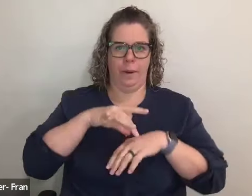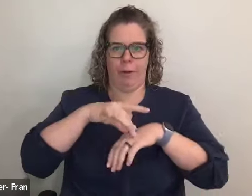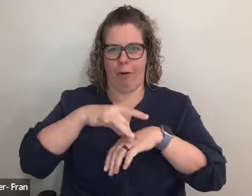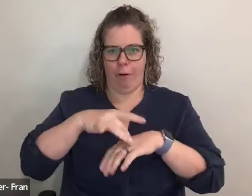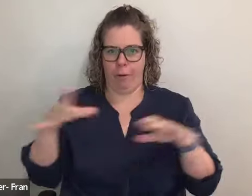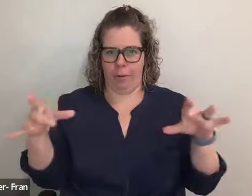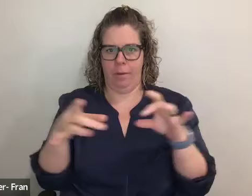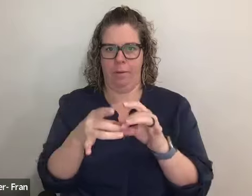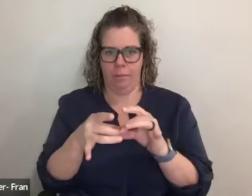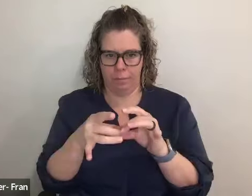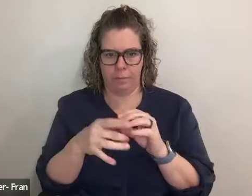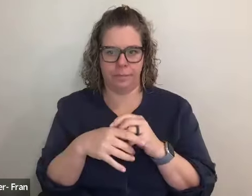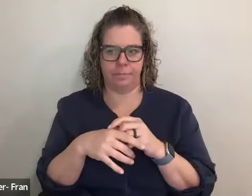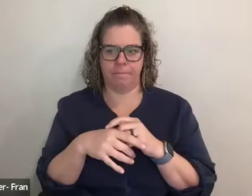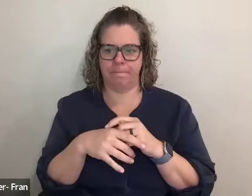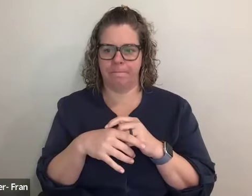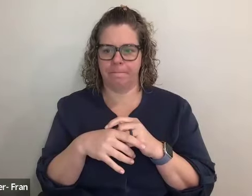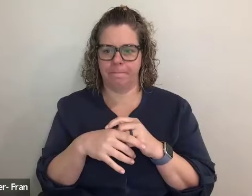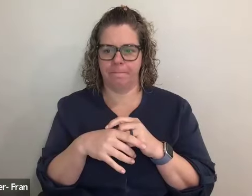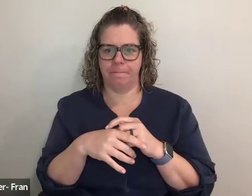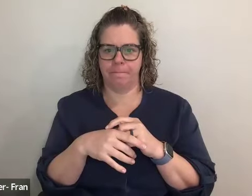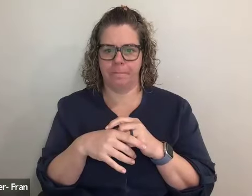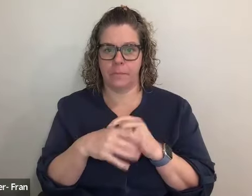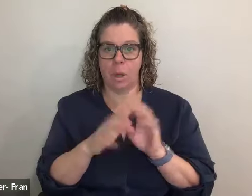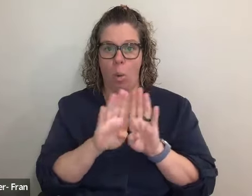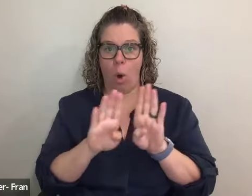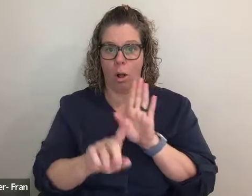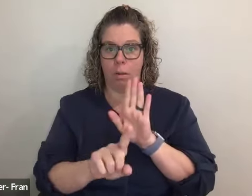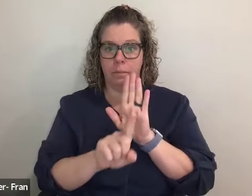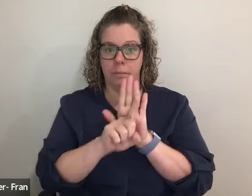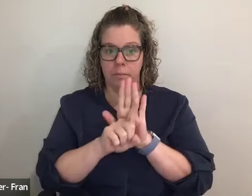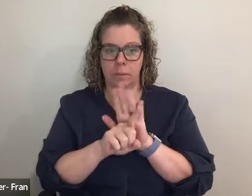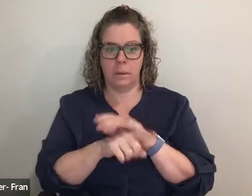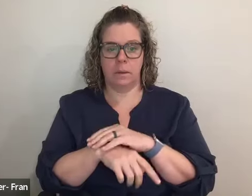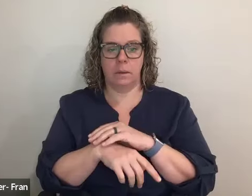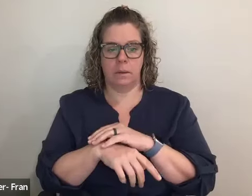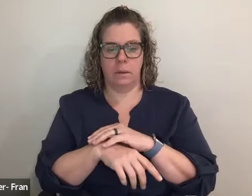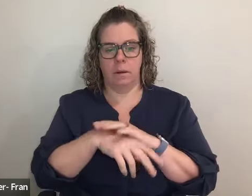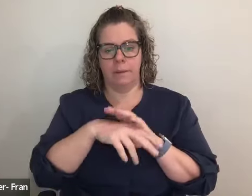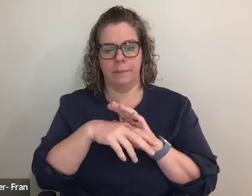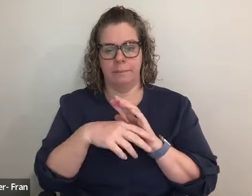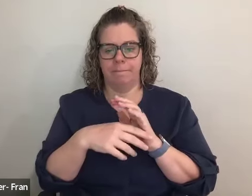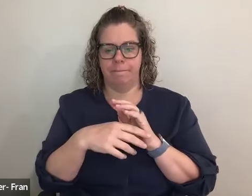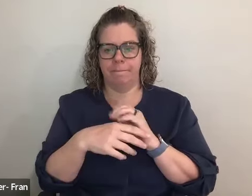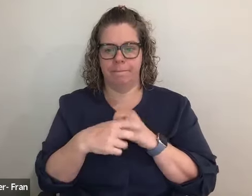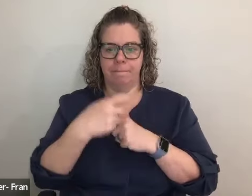Yeah, standing against a wall, lying down on a surface, or floating in water.